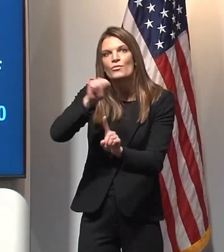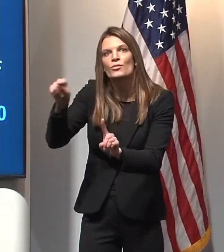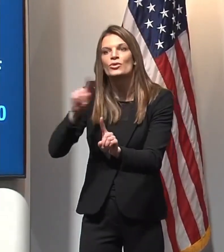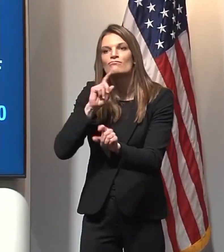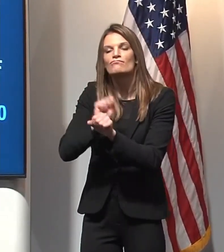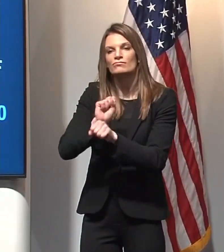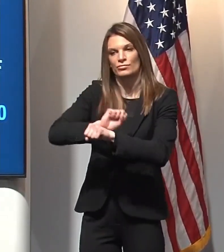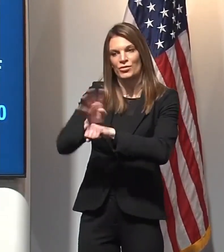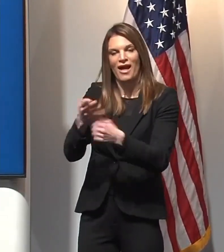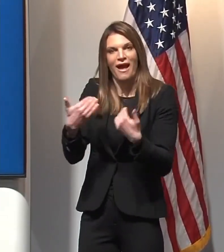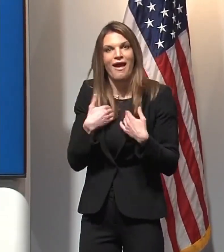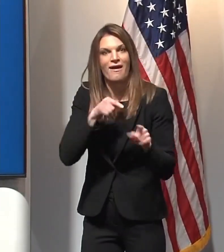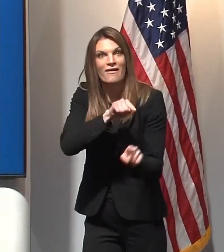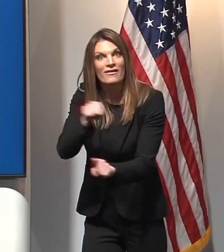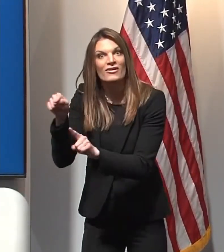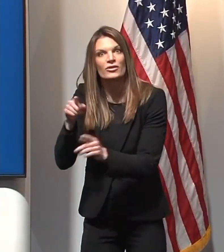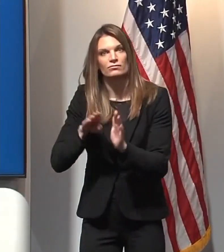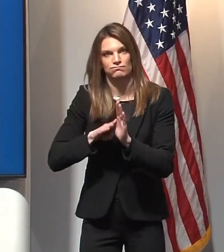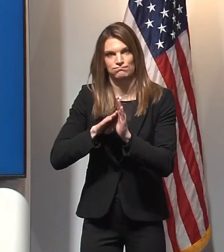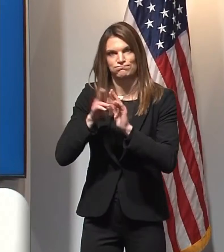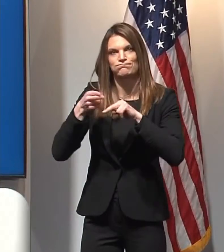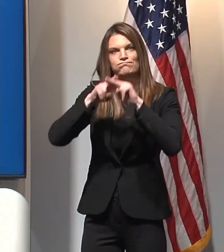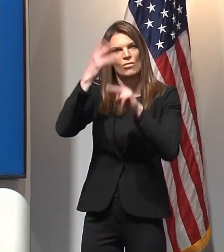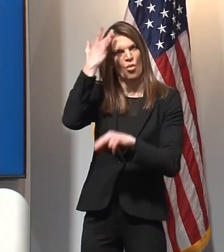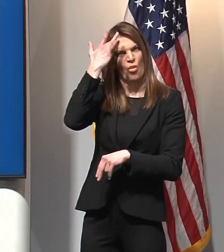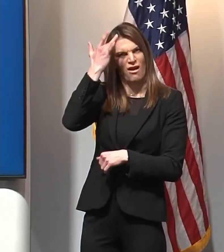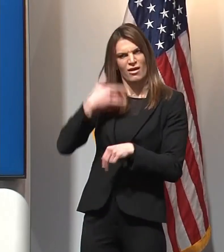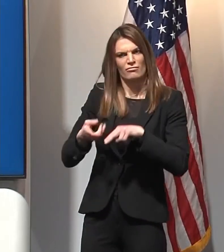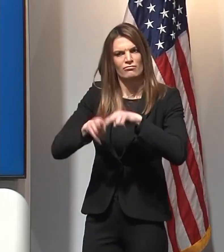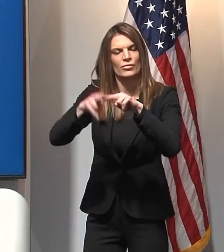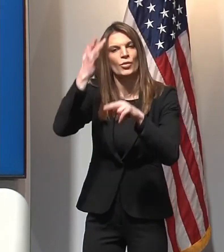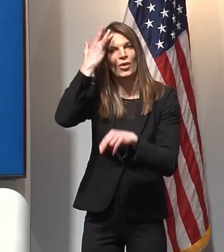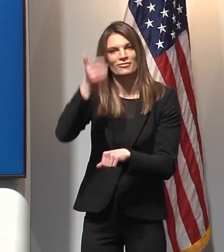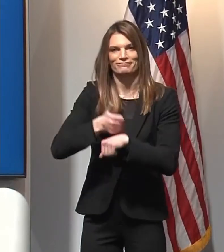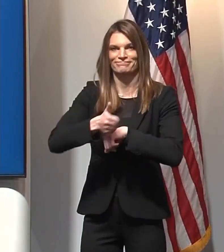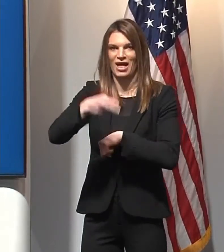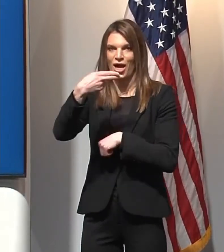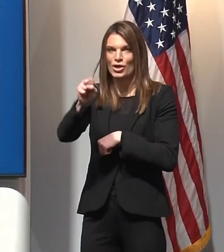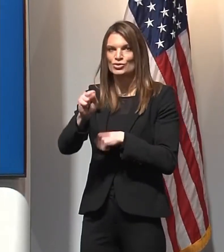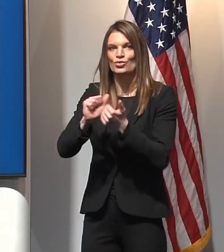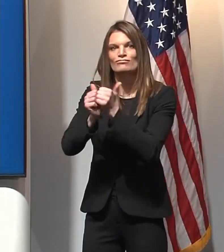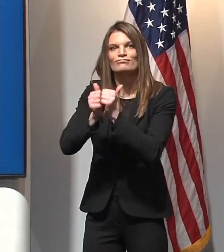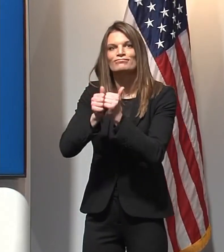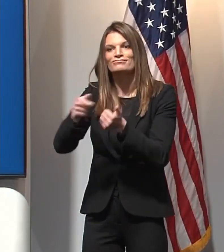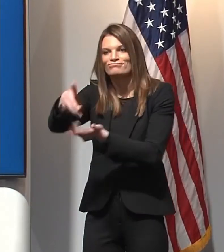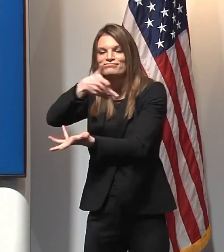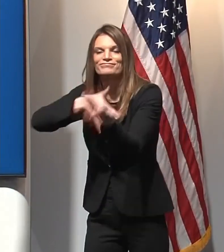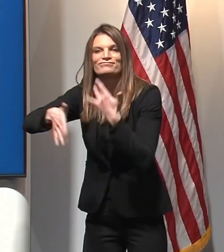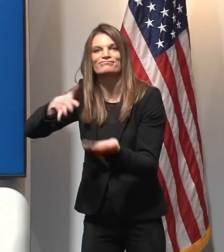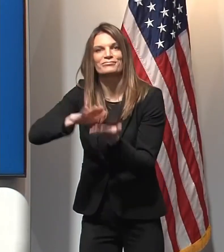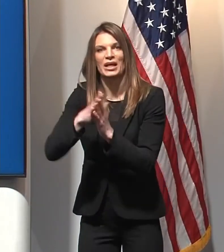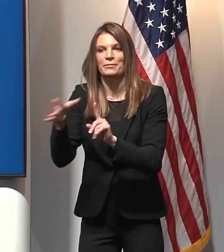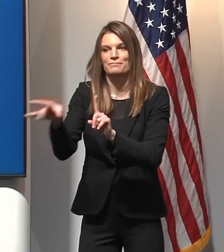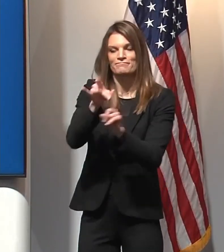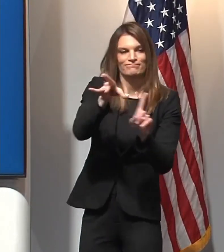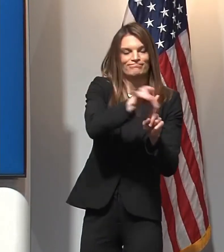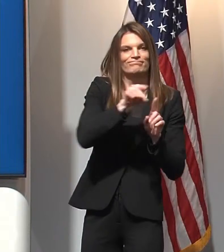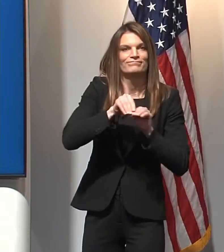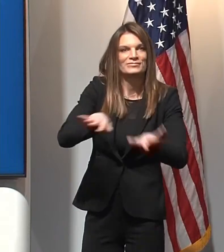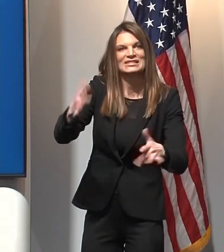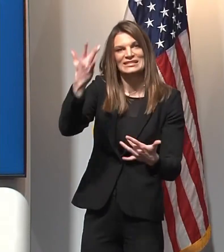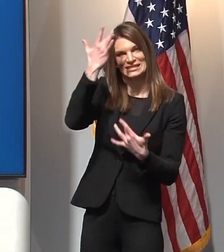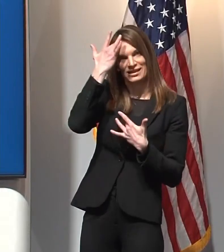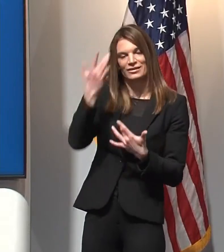athletics. Michigan now has at least 756 cases of the B.1.1.7 or UK